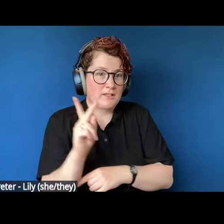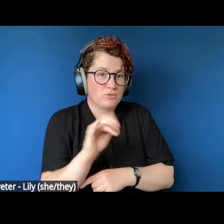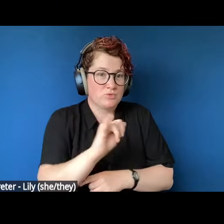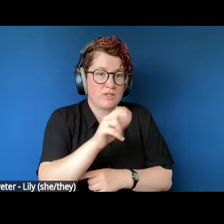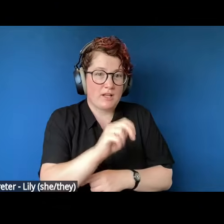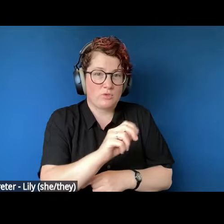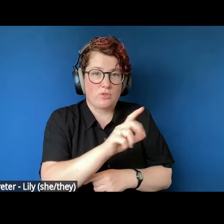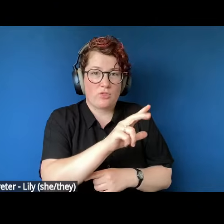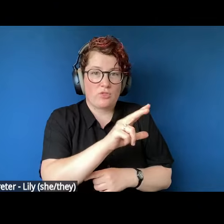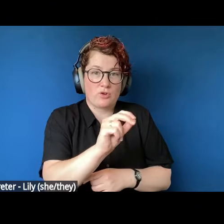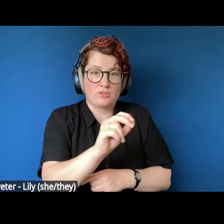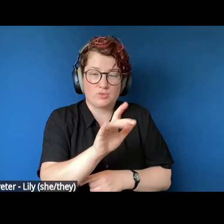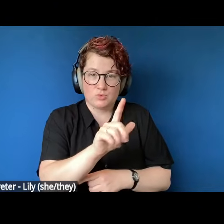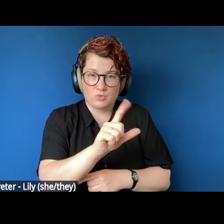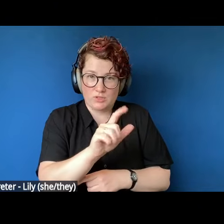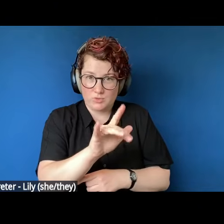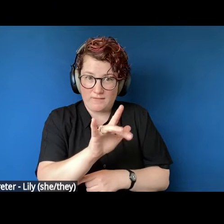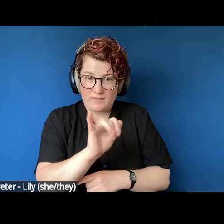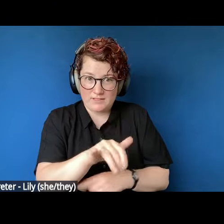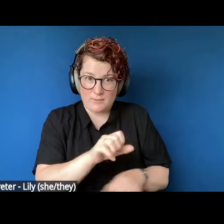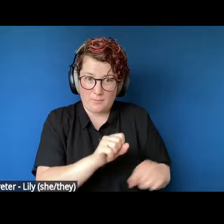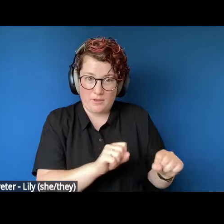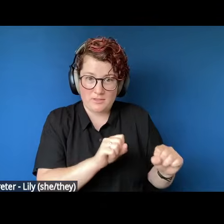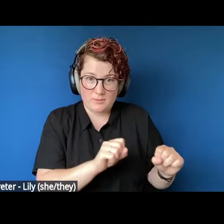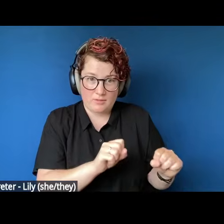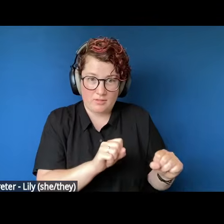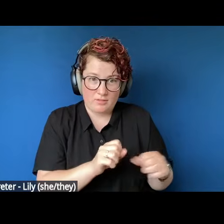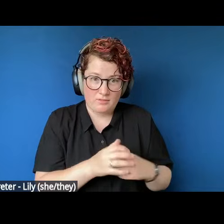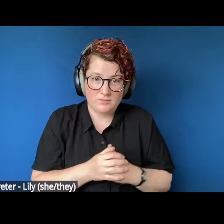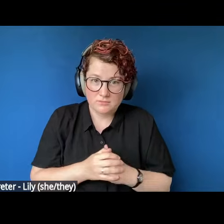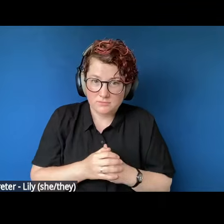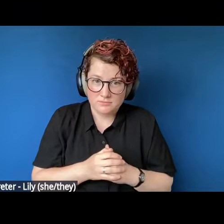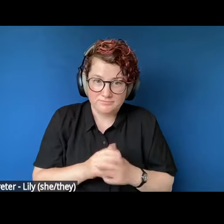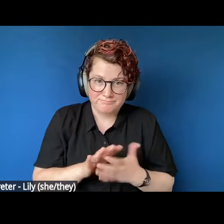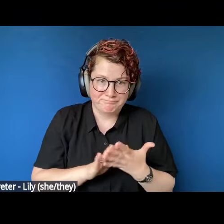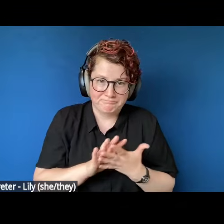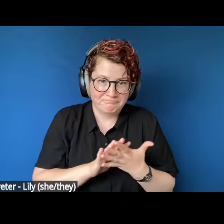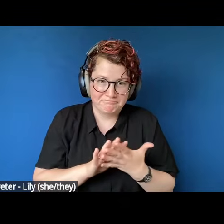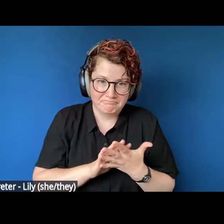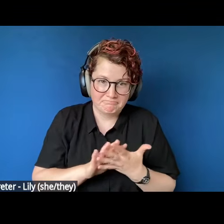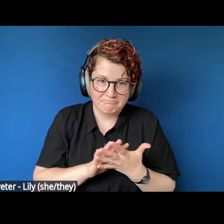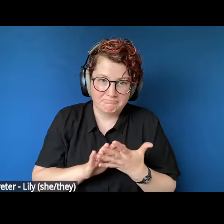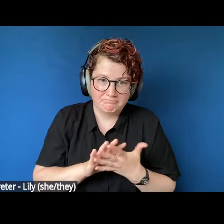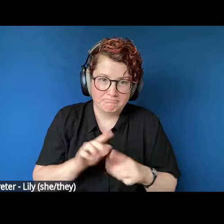2025. I'll have to check it for you as possible.